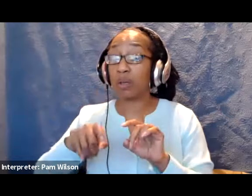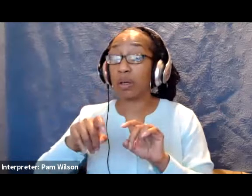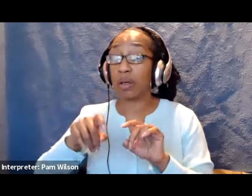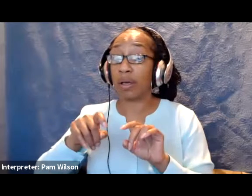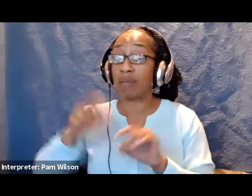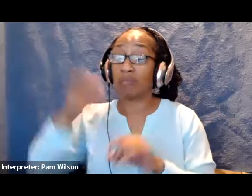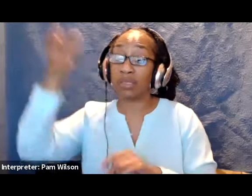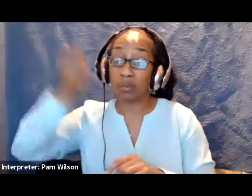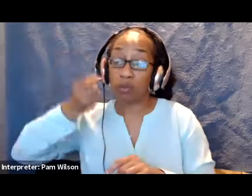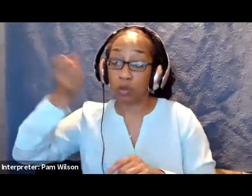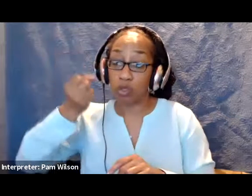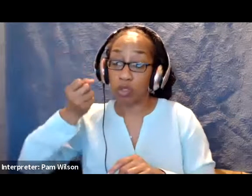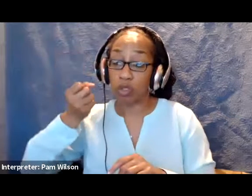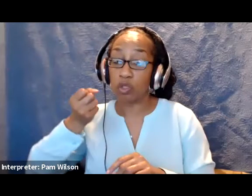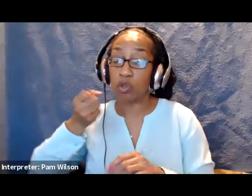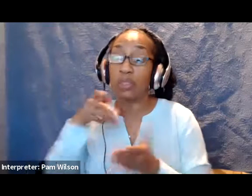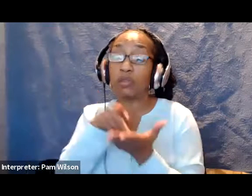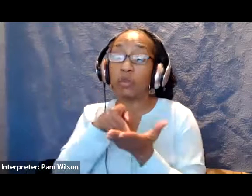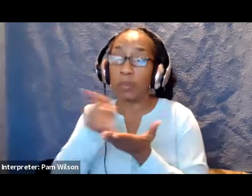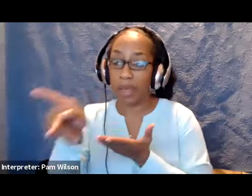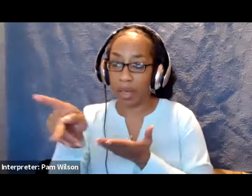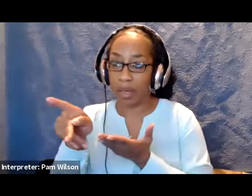And I'm going to go to that right now.